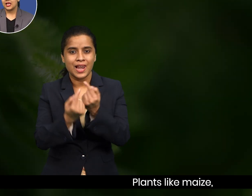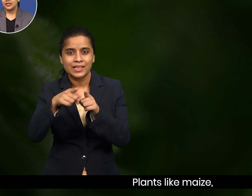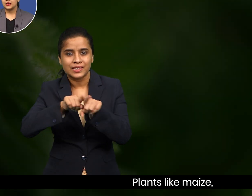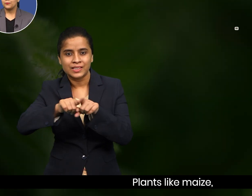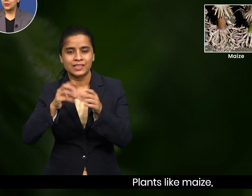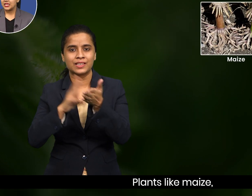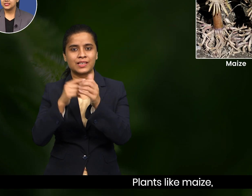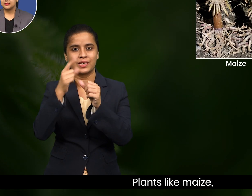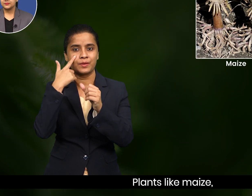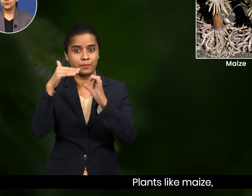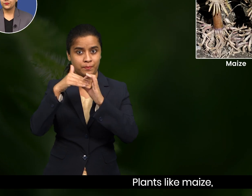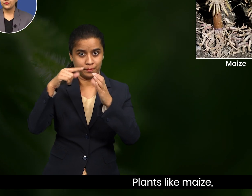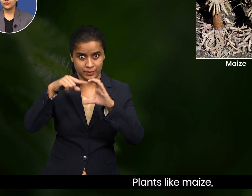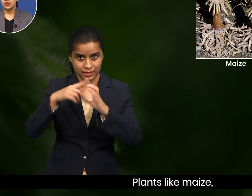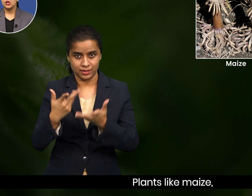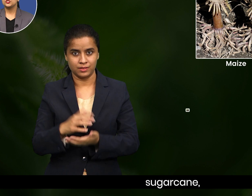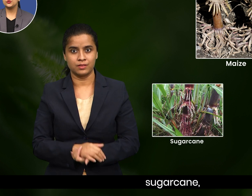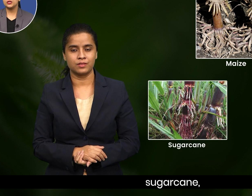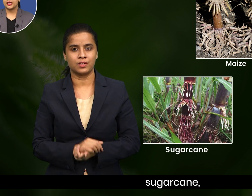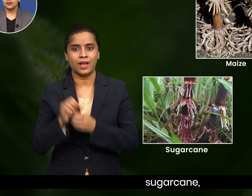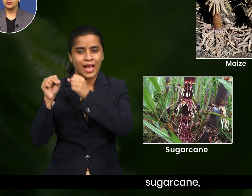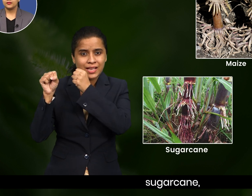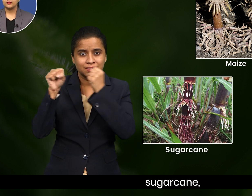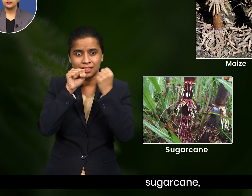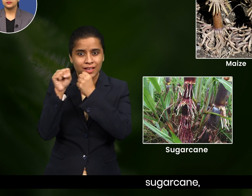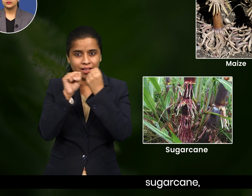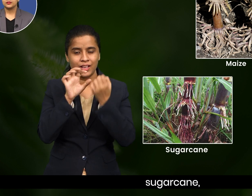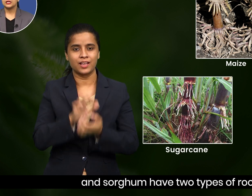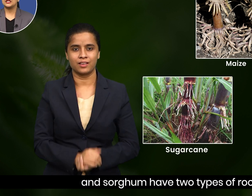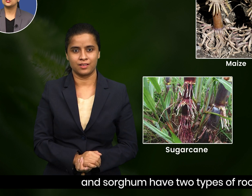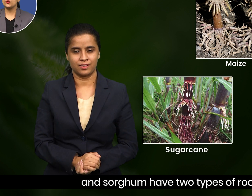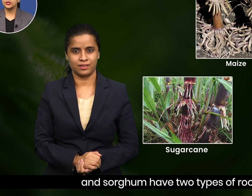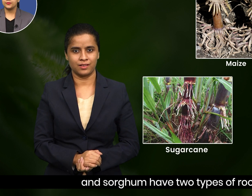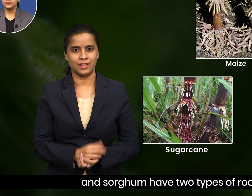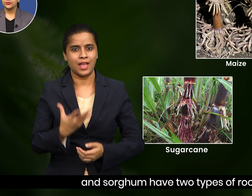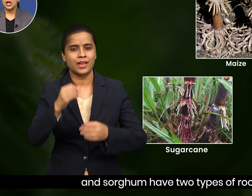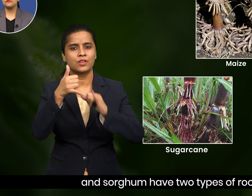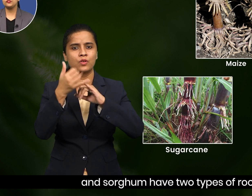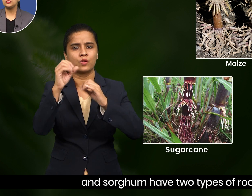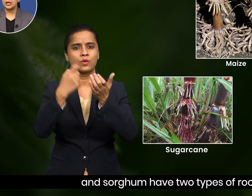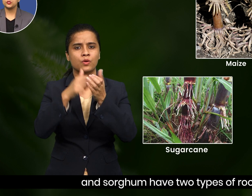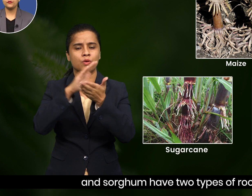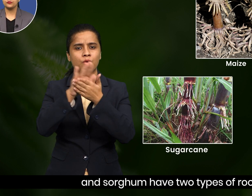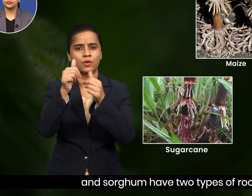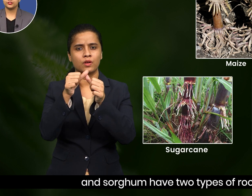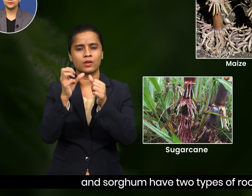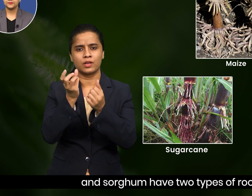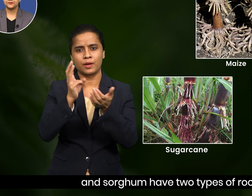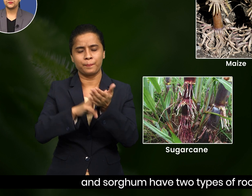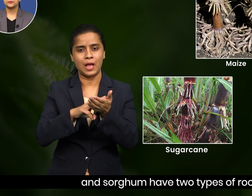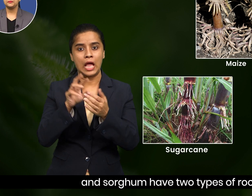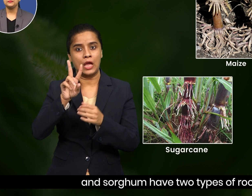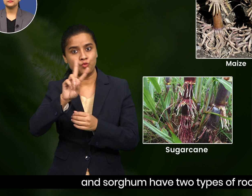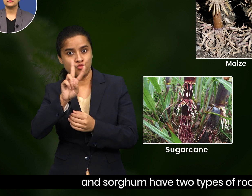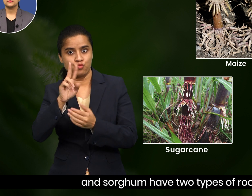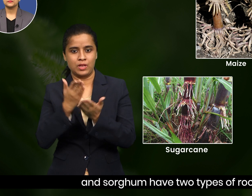Plants like maize, sugarcane, and sorghum have two types of roots.